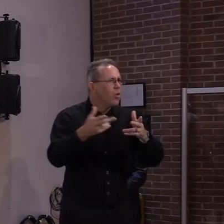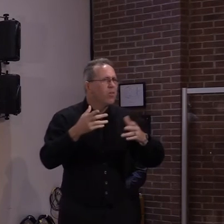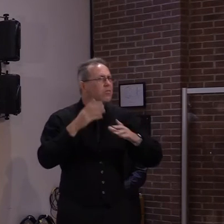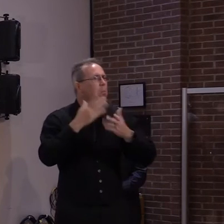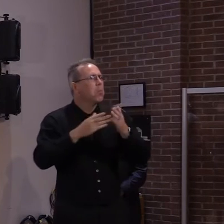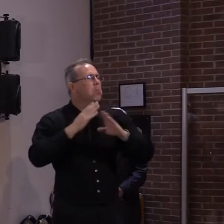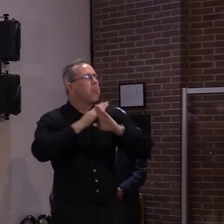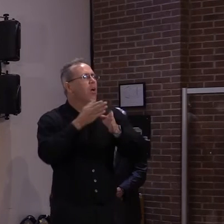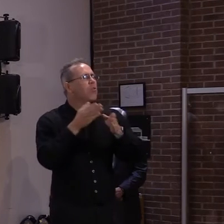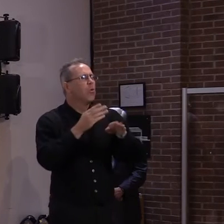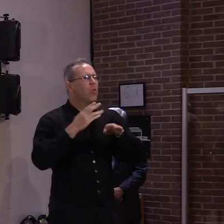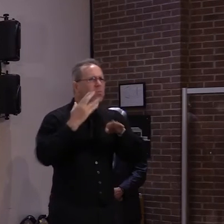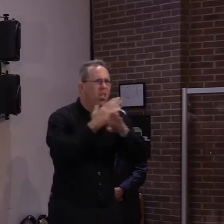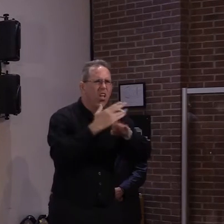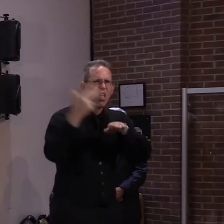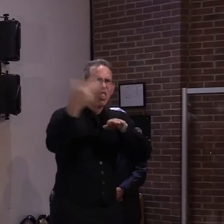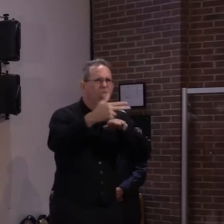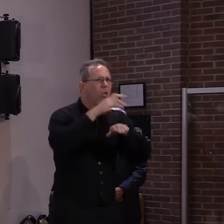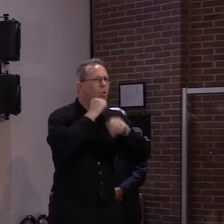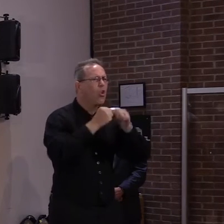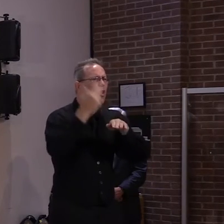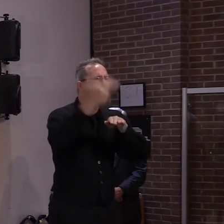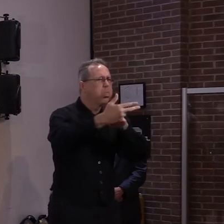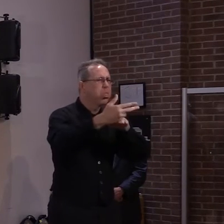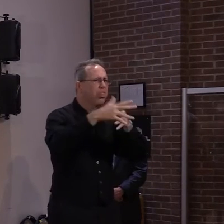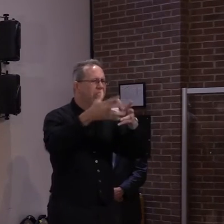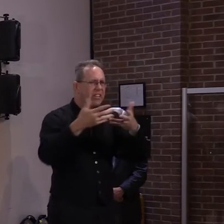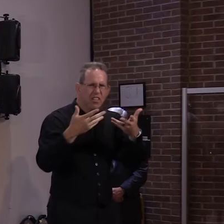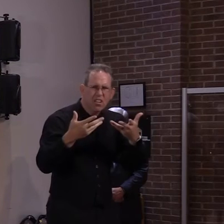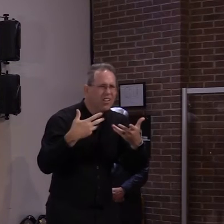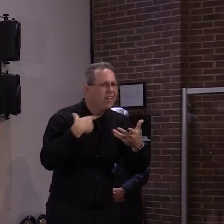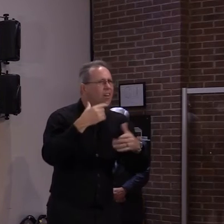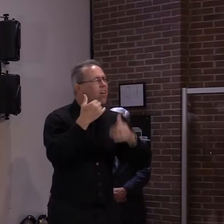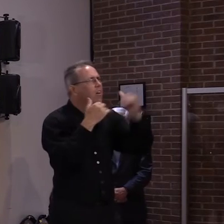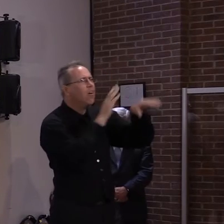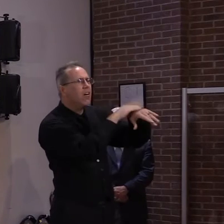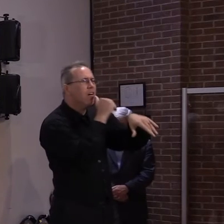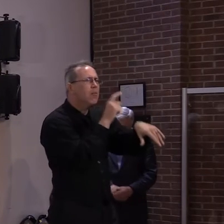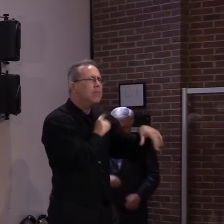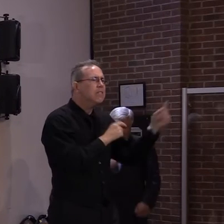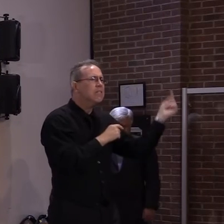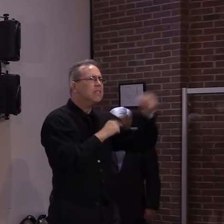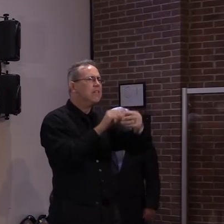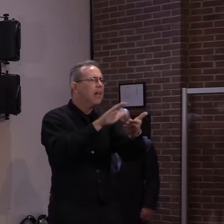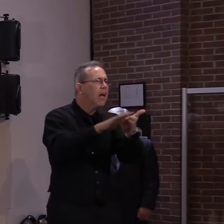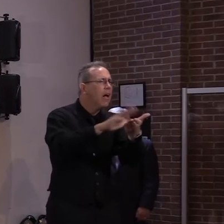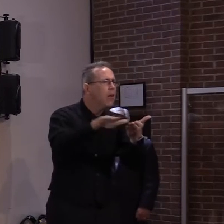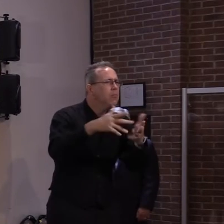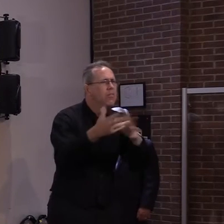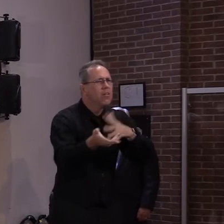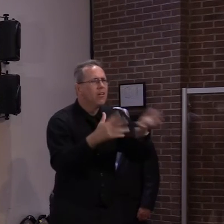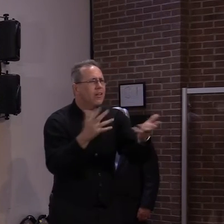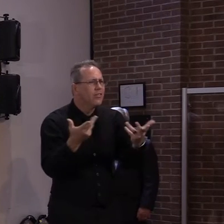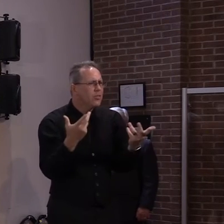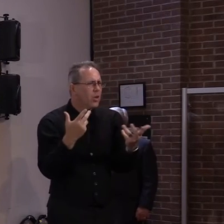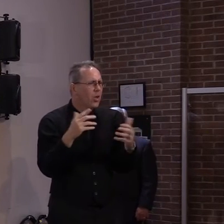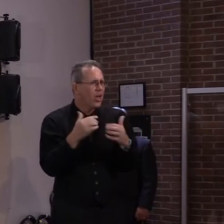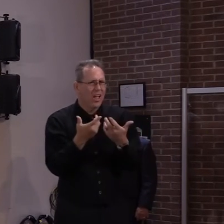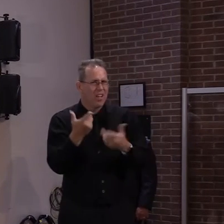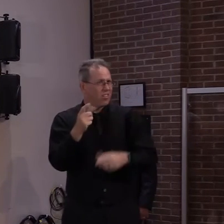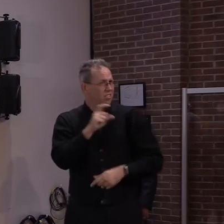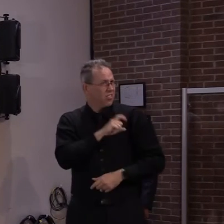At what point does the dispatcher make a decision to pass the call forward? This might be a question for